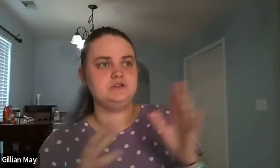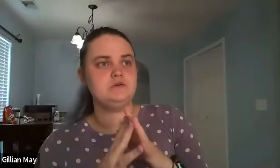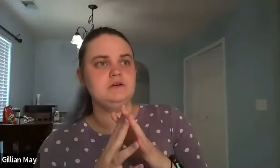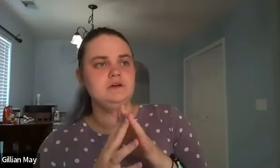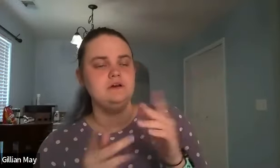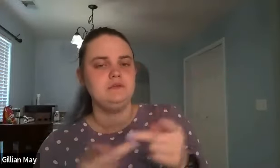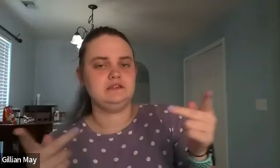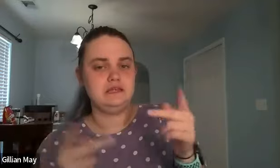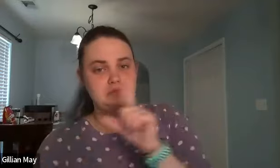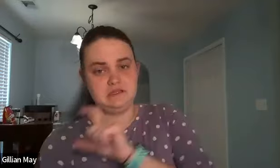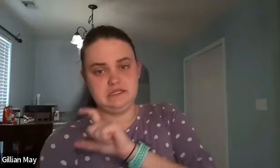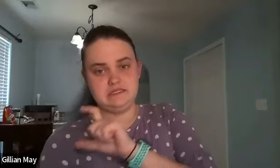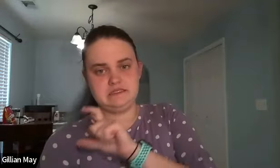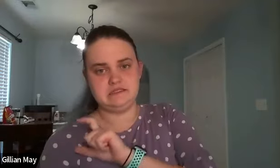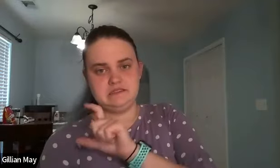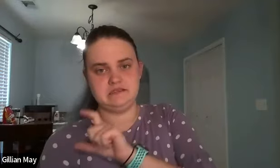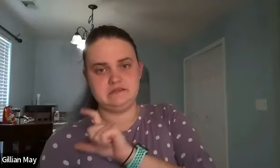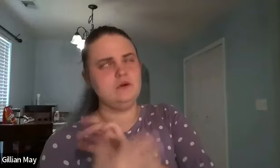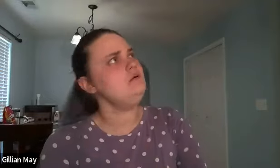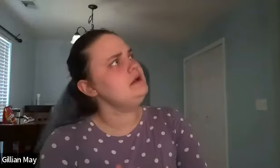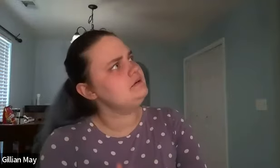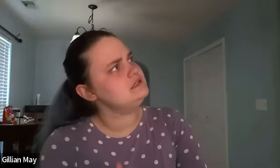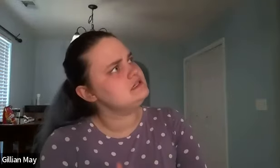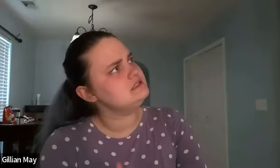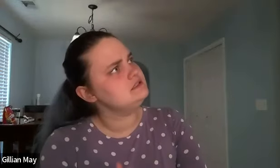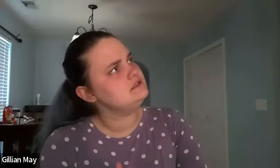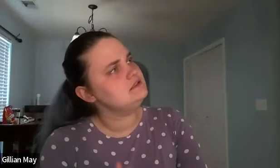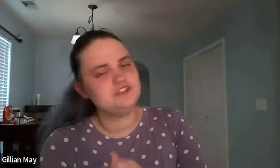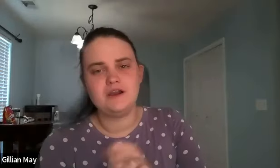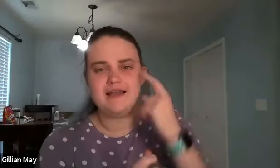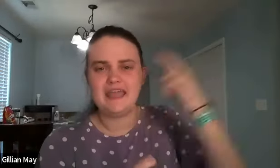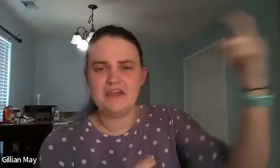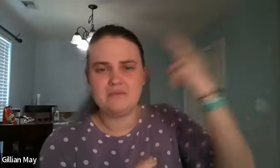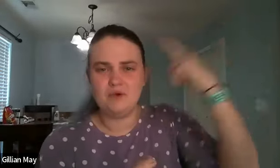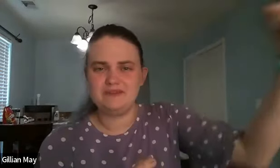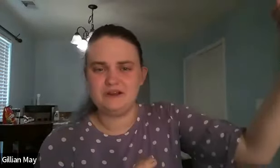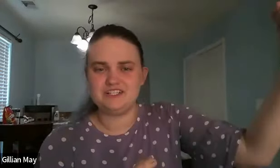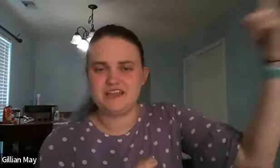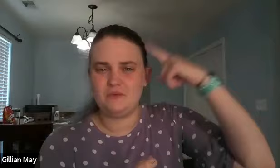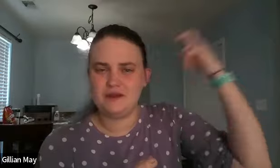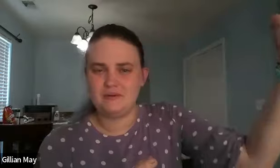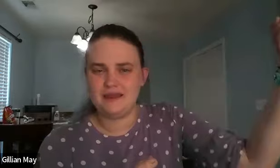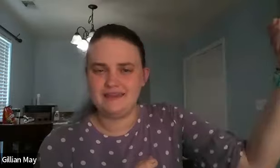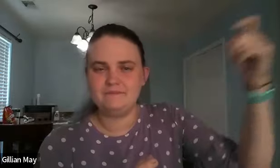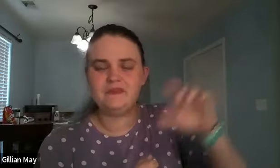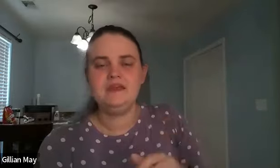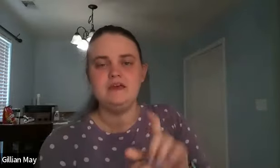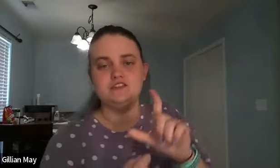do like police. Oh, wait, where is it? Sorry, I like had that moment where it just kind of went away. So the